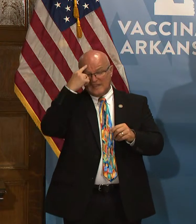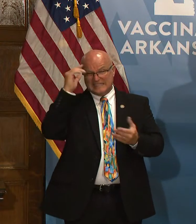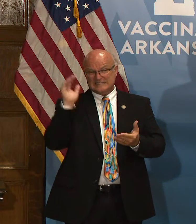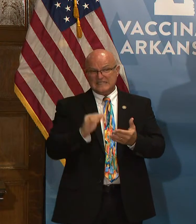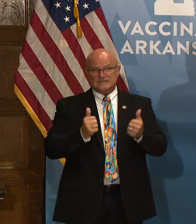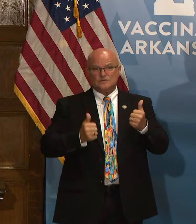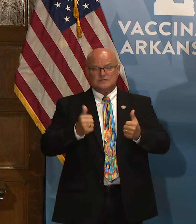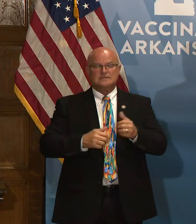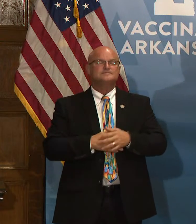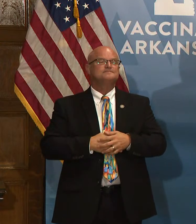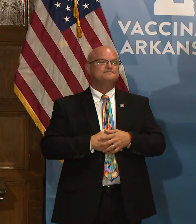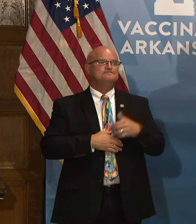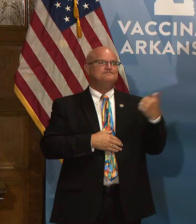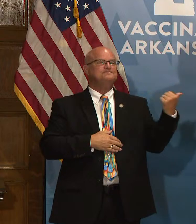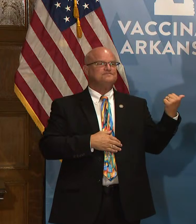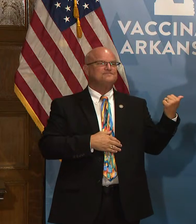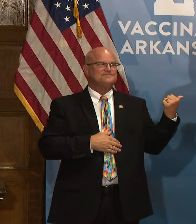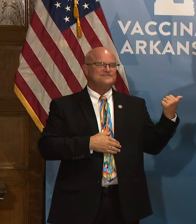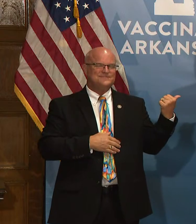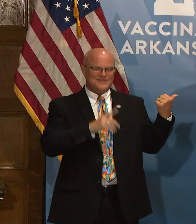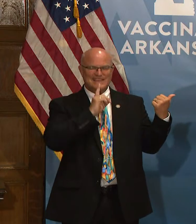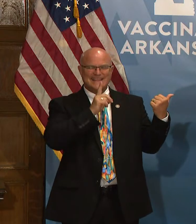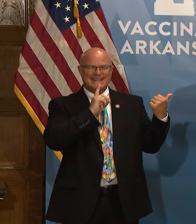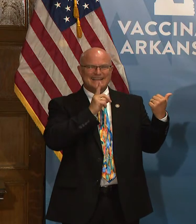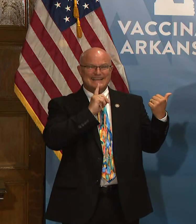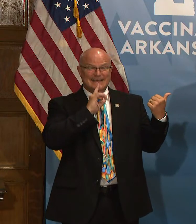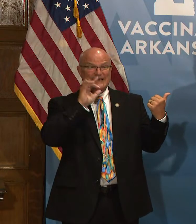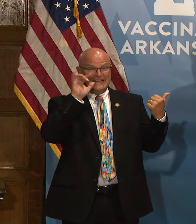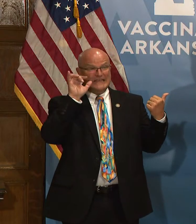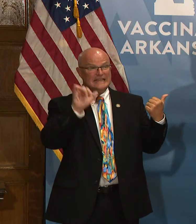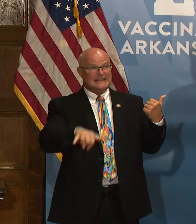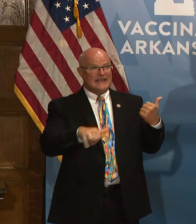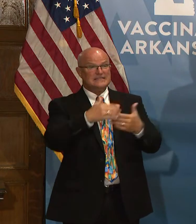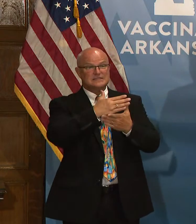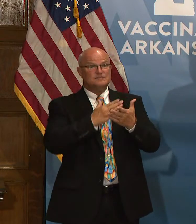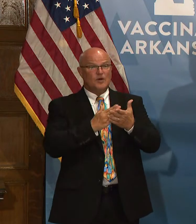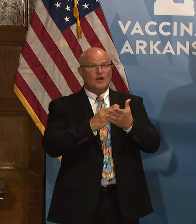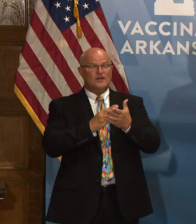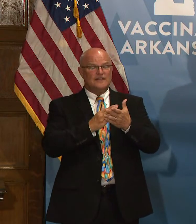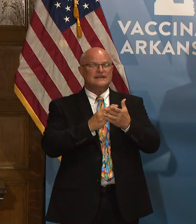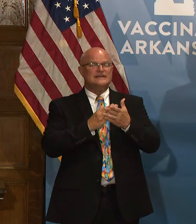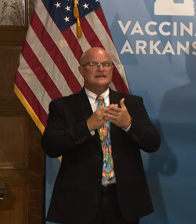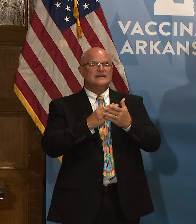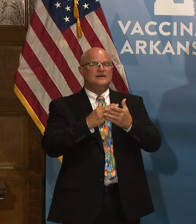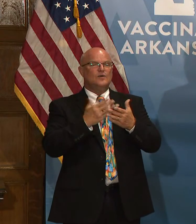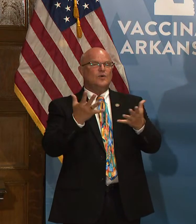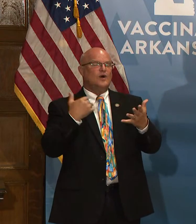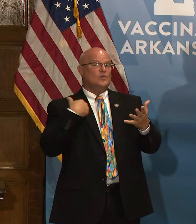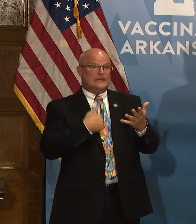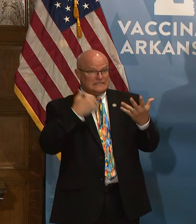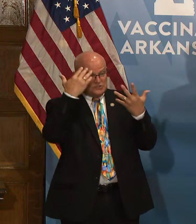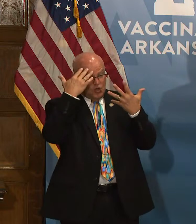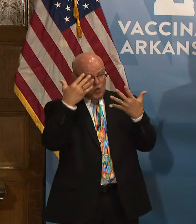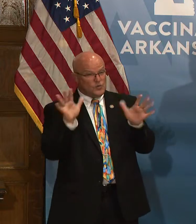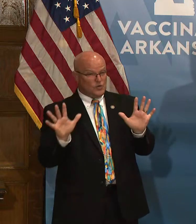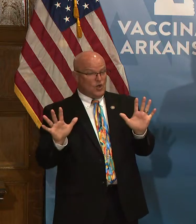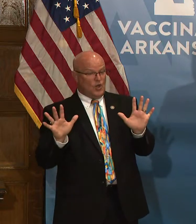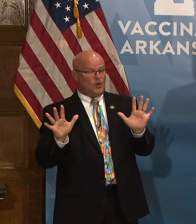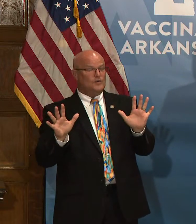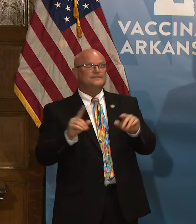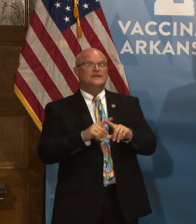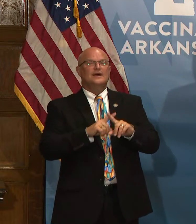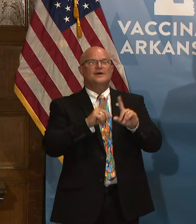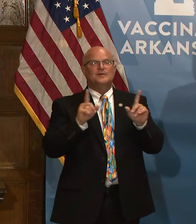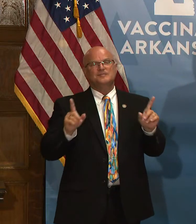lesser? Certainly, that is a part of the equation and part of what we don't know.